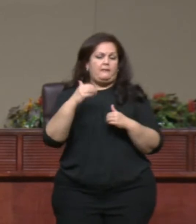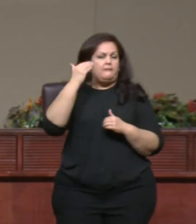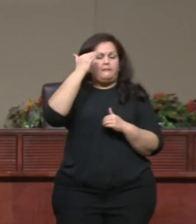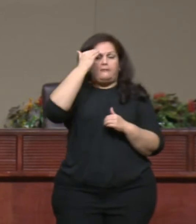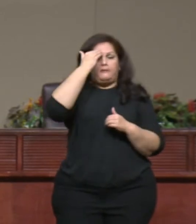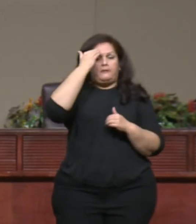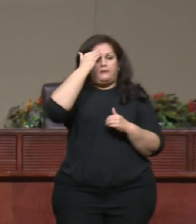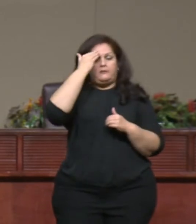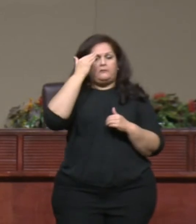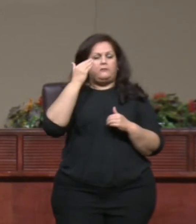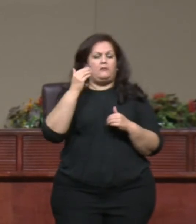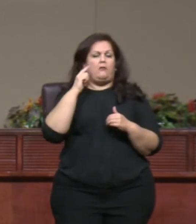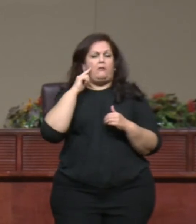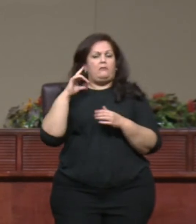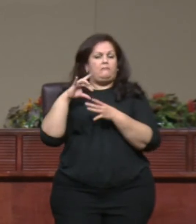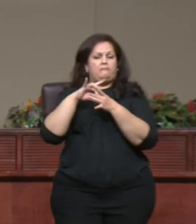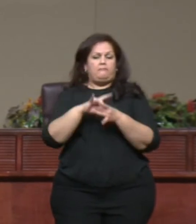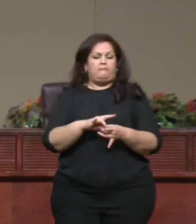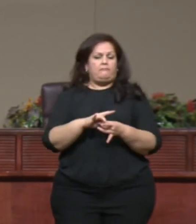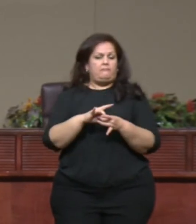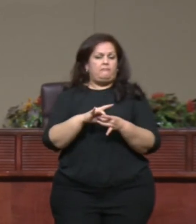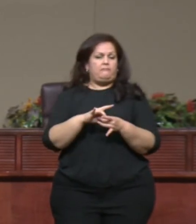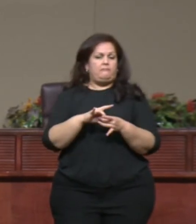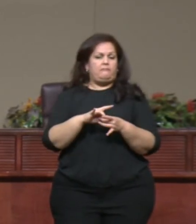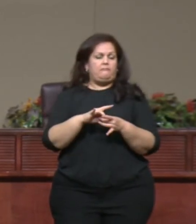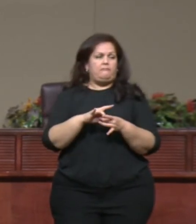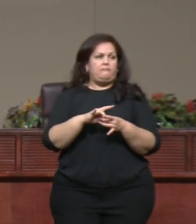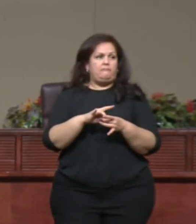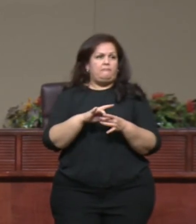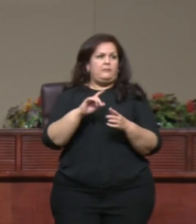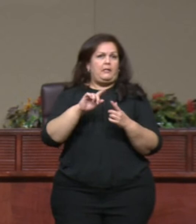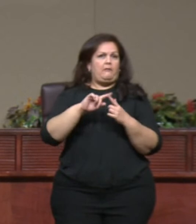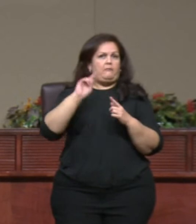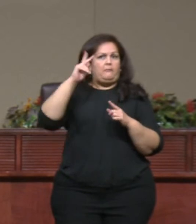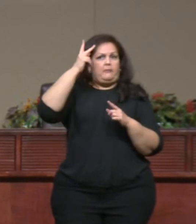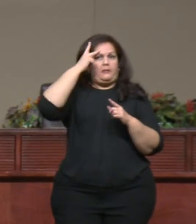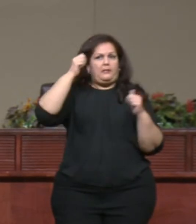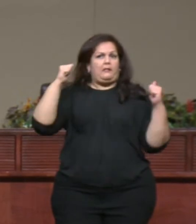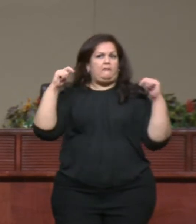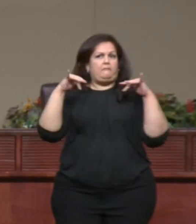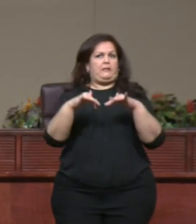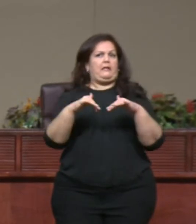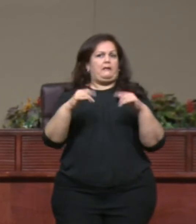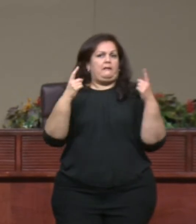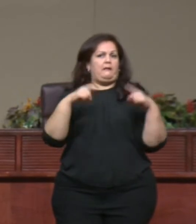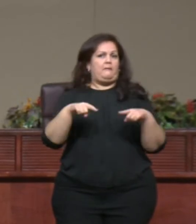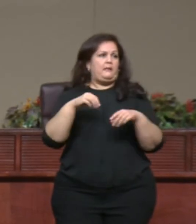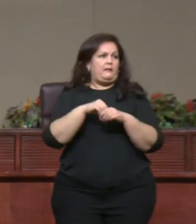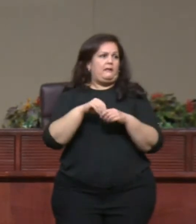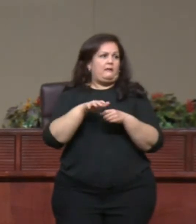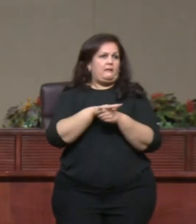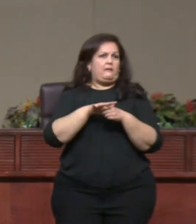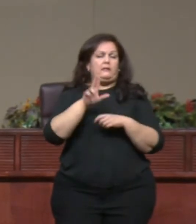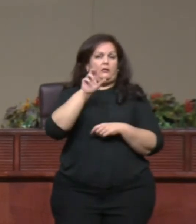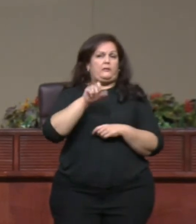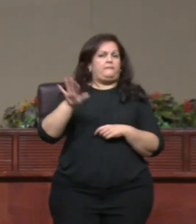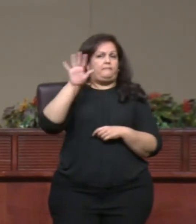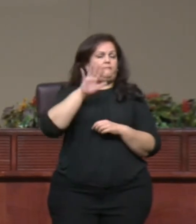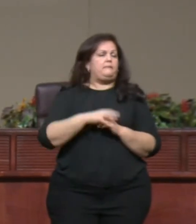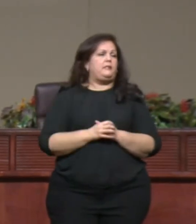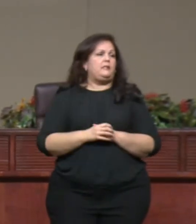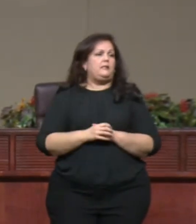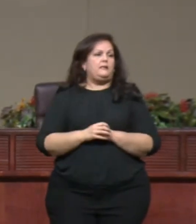any linkage to any of the political rallies that had happened in our county. This next one is from